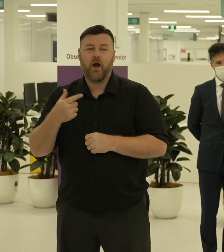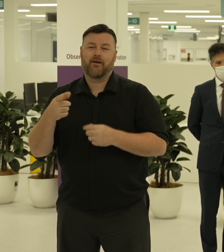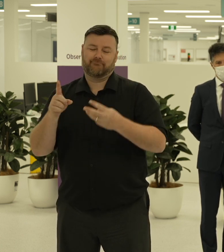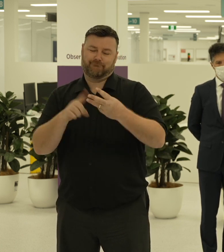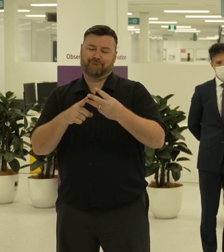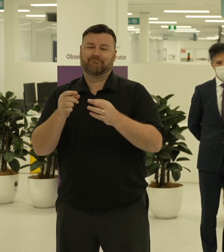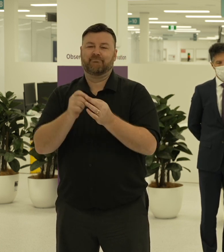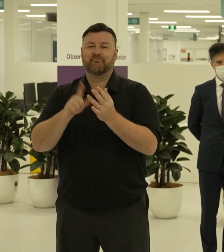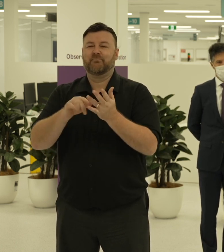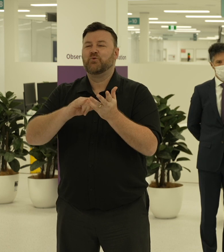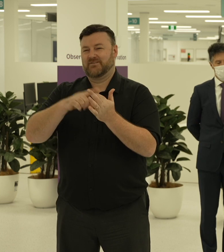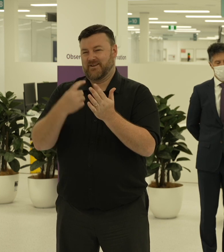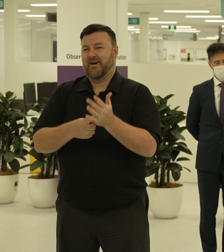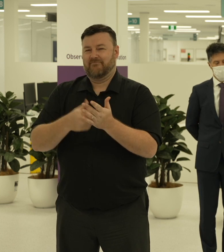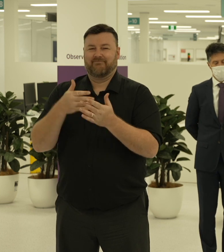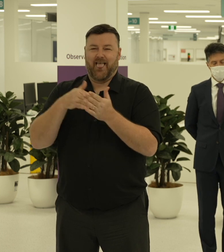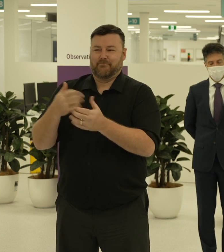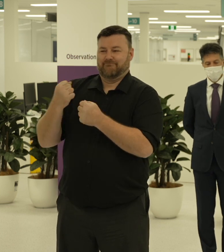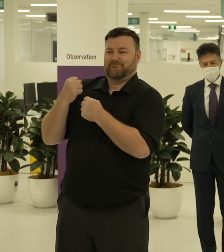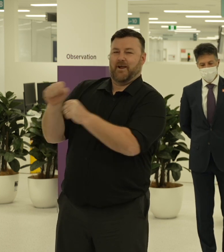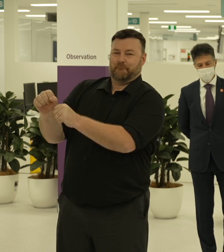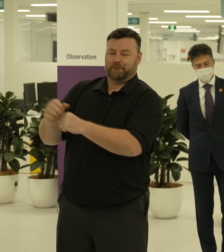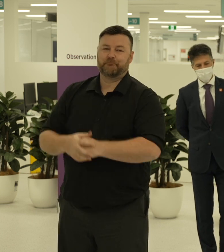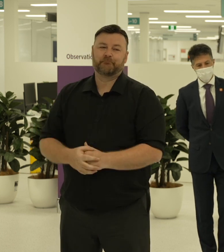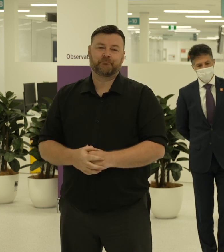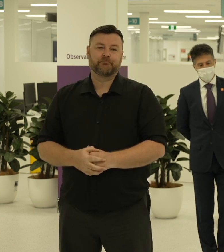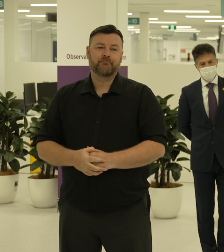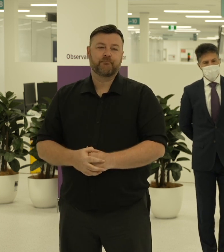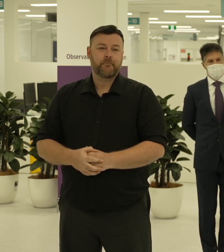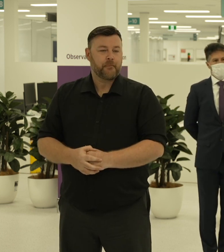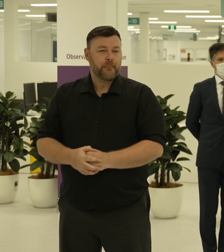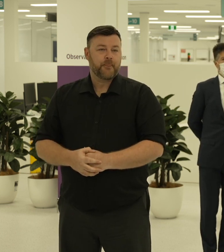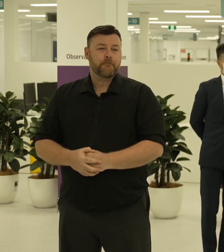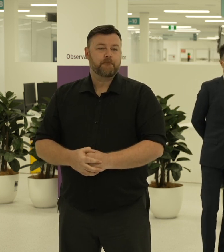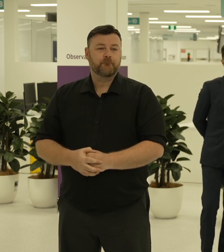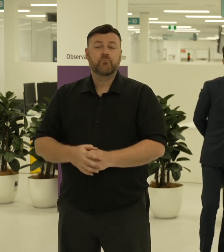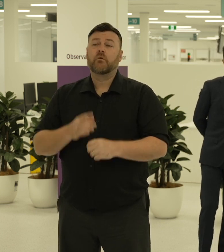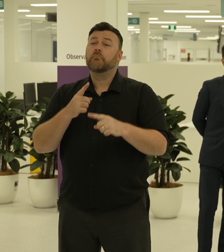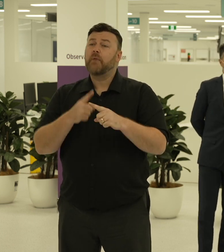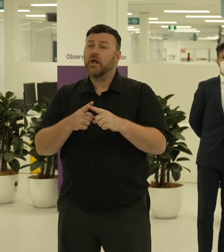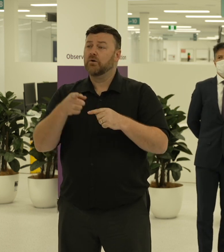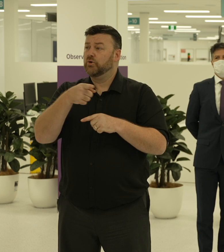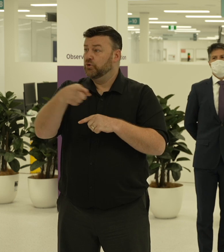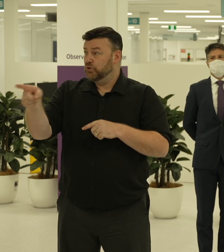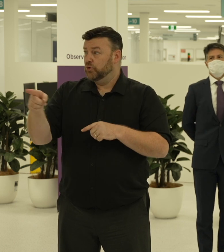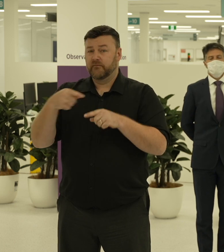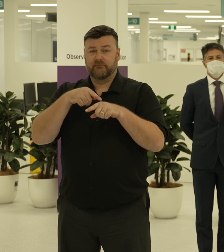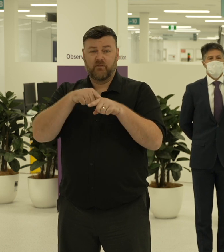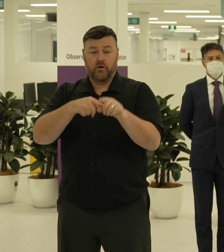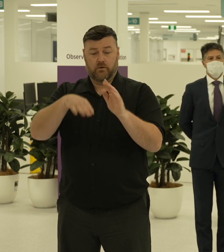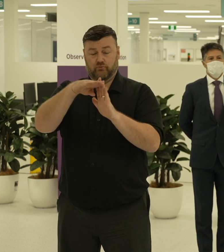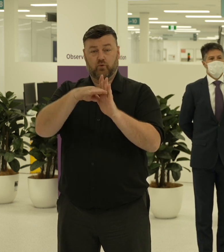fact that members of the community have been infected with COVID, as well as all of those actions that you as individuals are